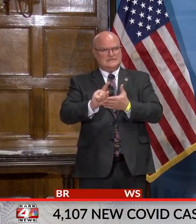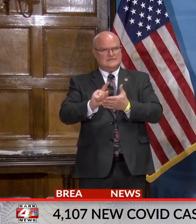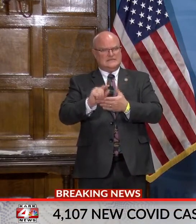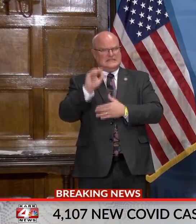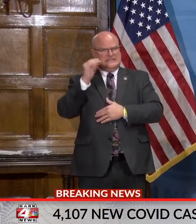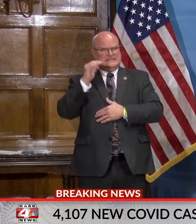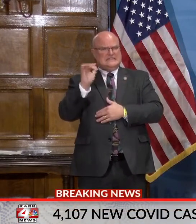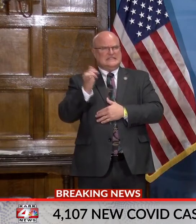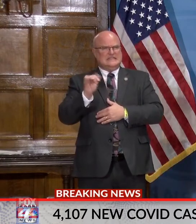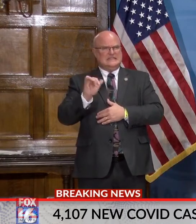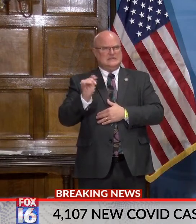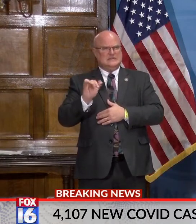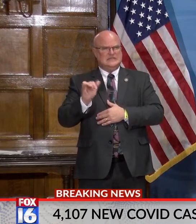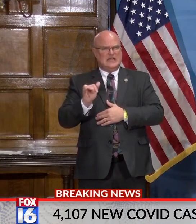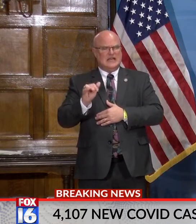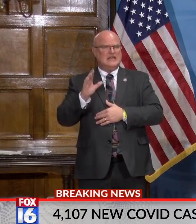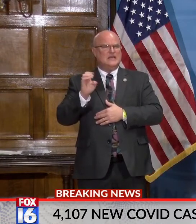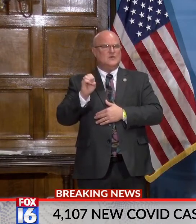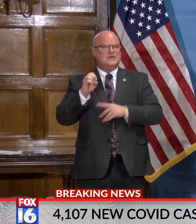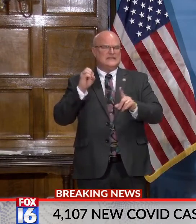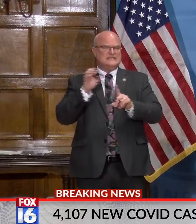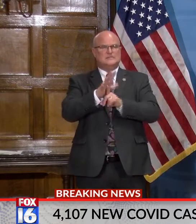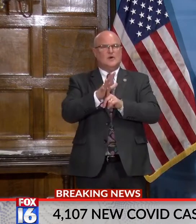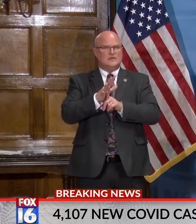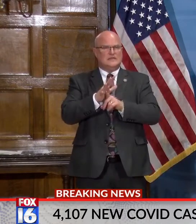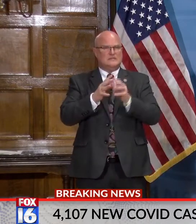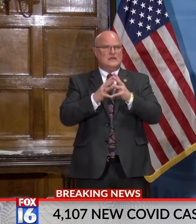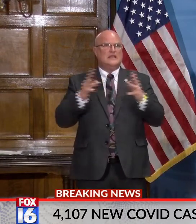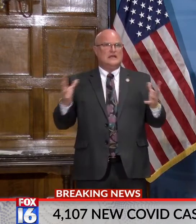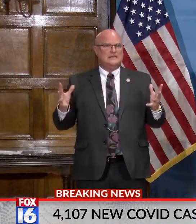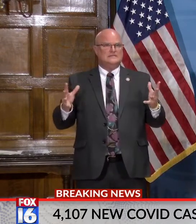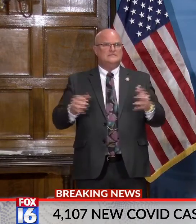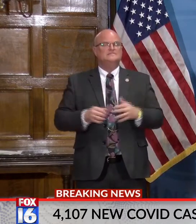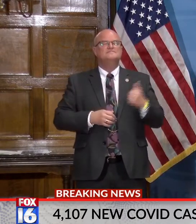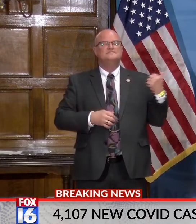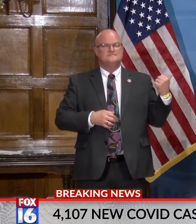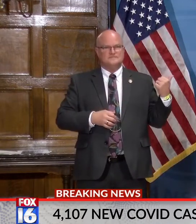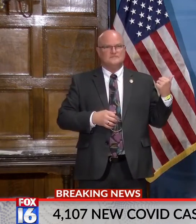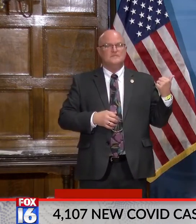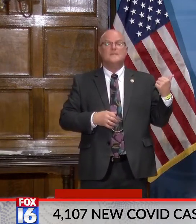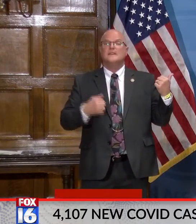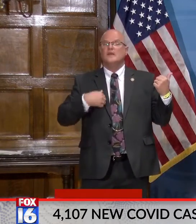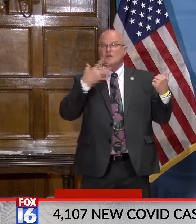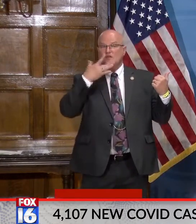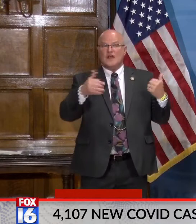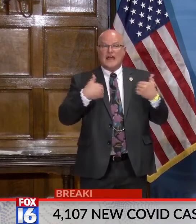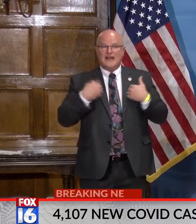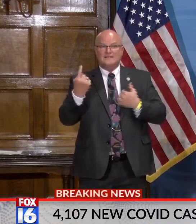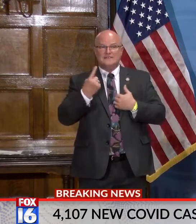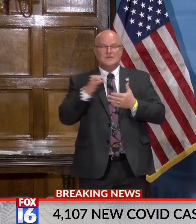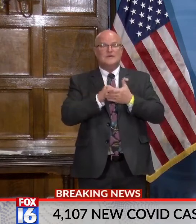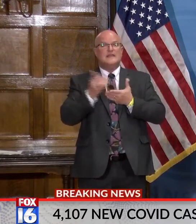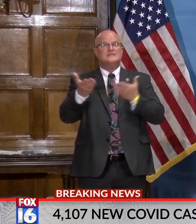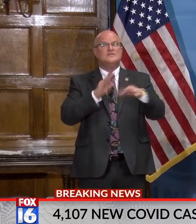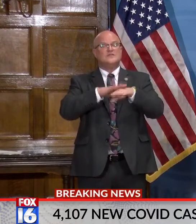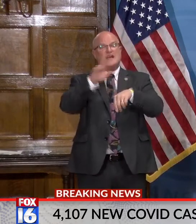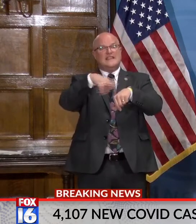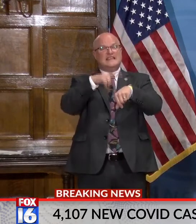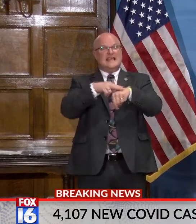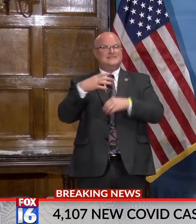seems like it would expose them quite a bit. Well, we're fortunate to have someone that served on the